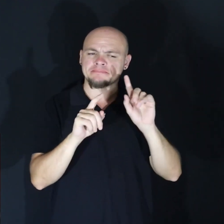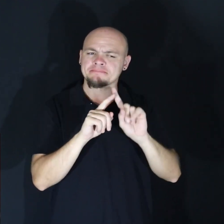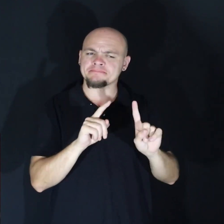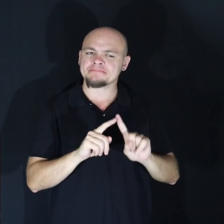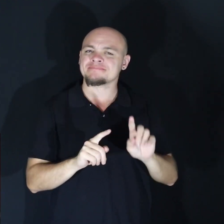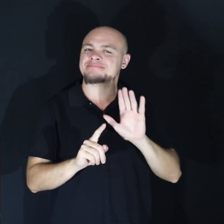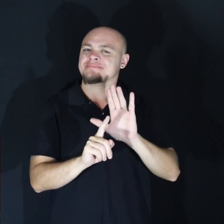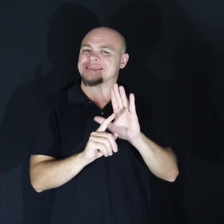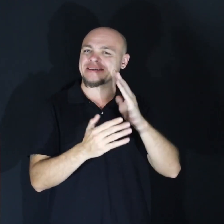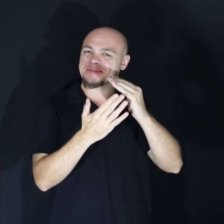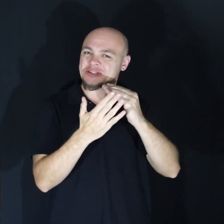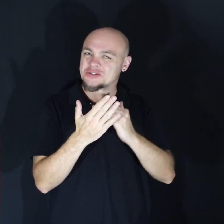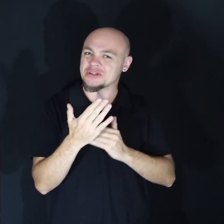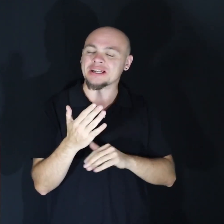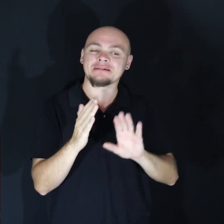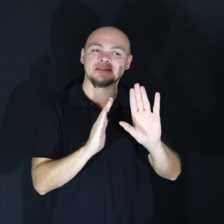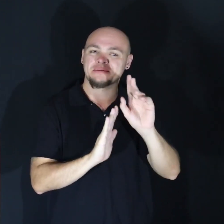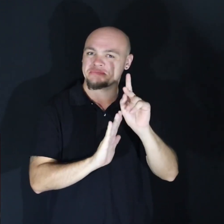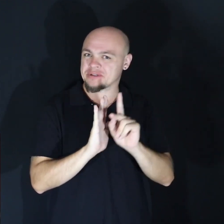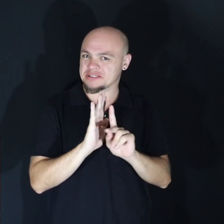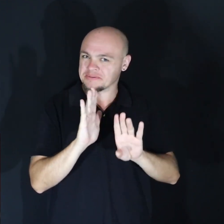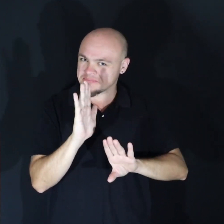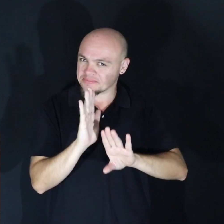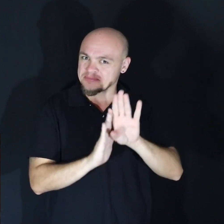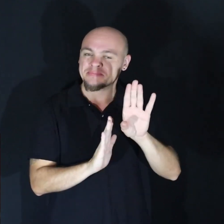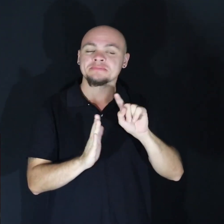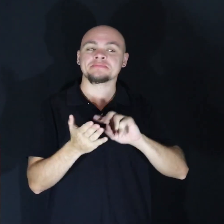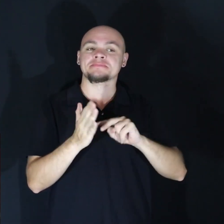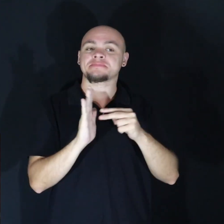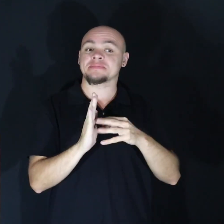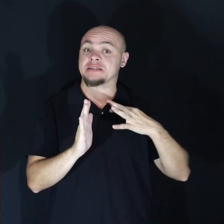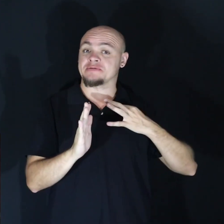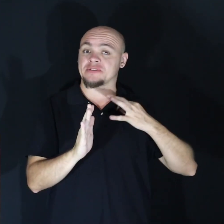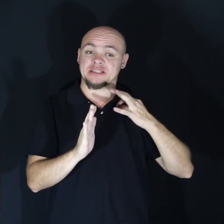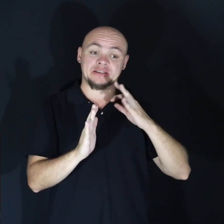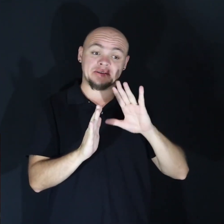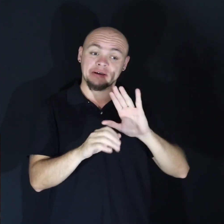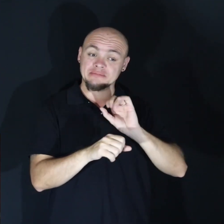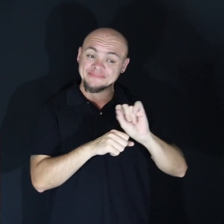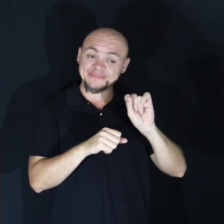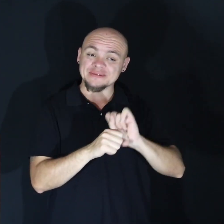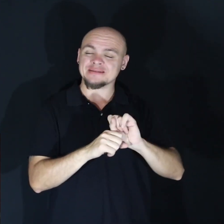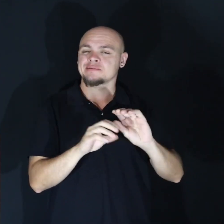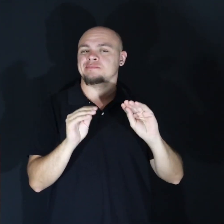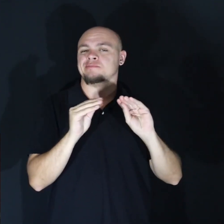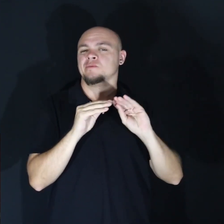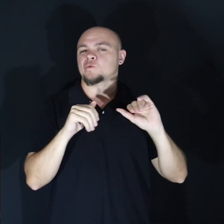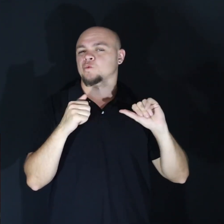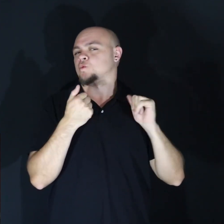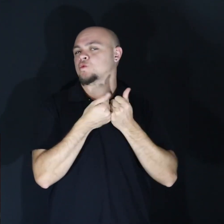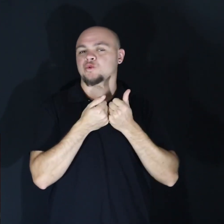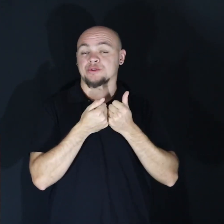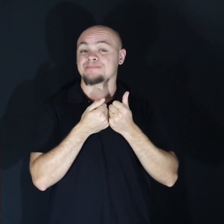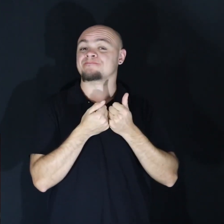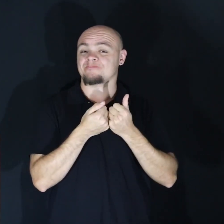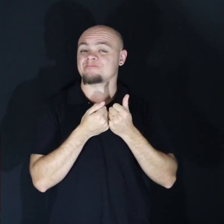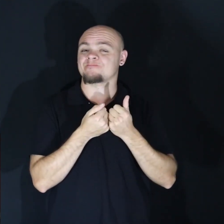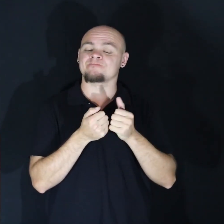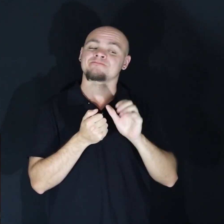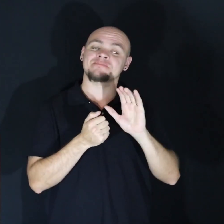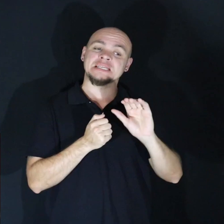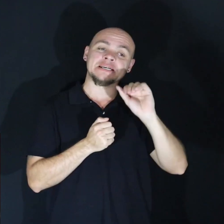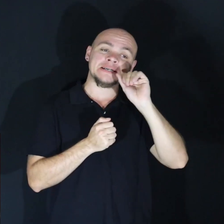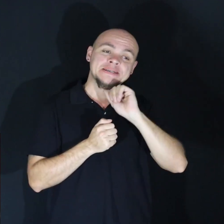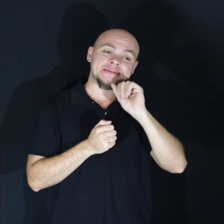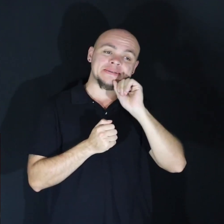have their own agendas and policies to follow. This makes the volunteer's efforts much more challenging. This is where the volunteer's patience